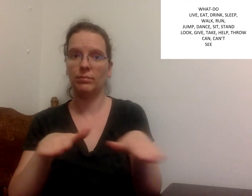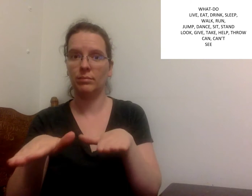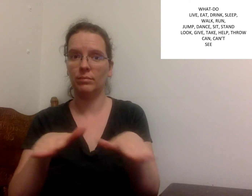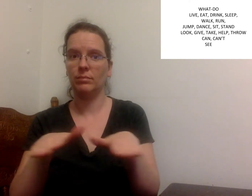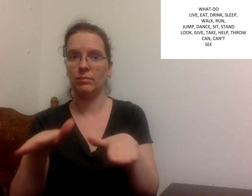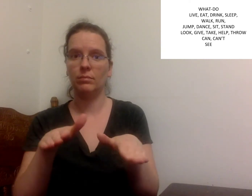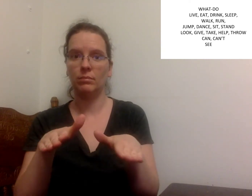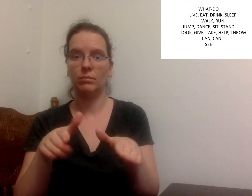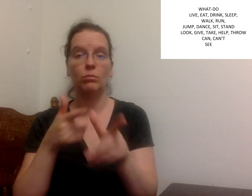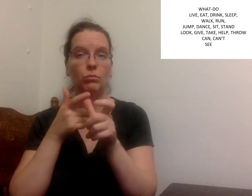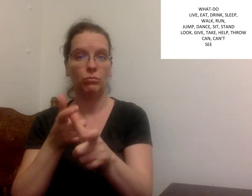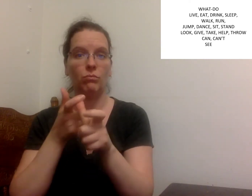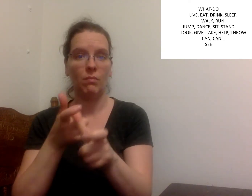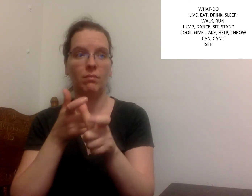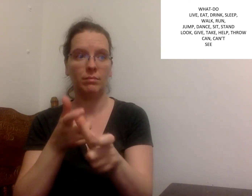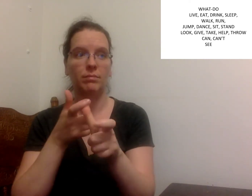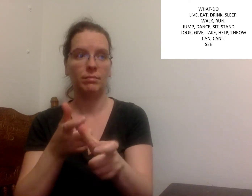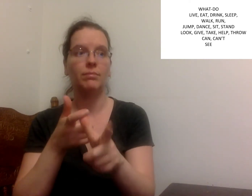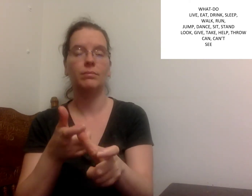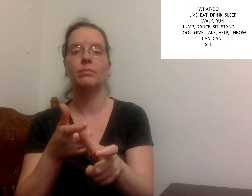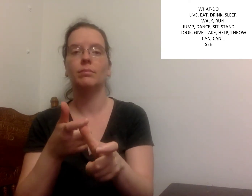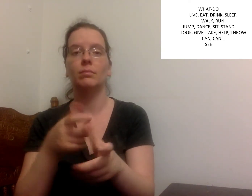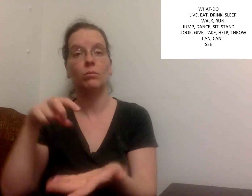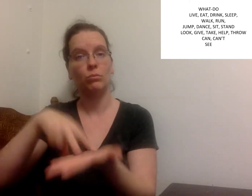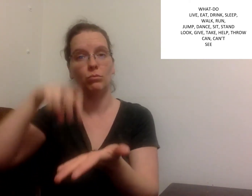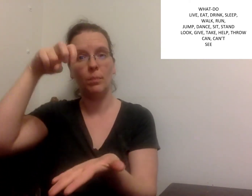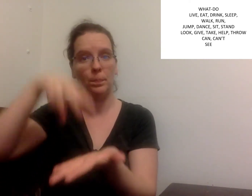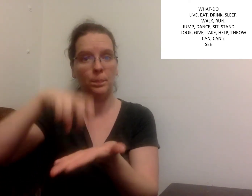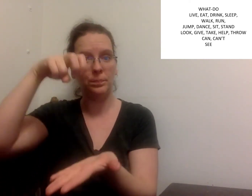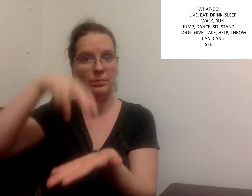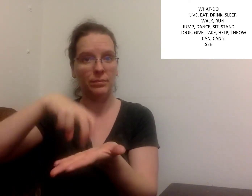walk, run, jump,